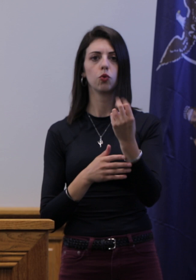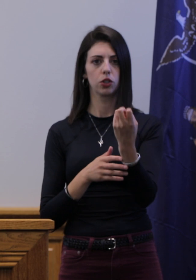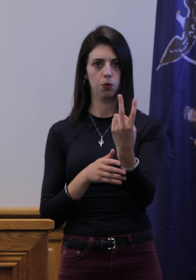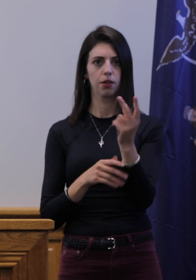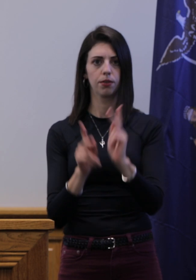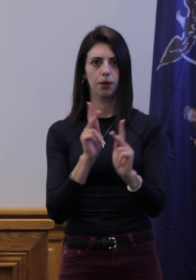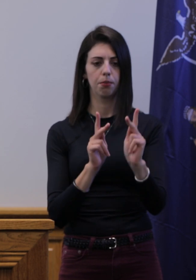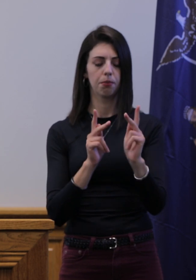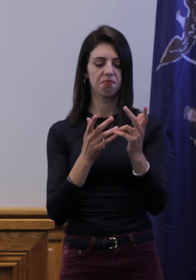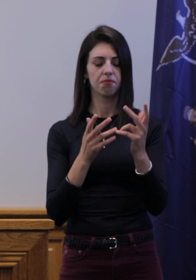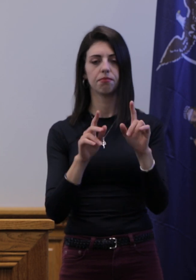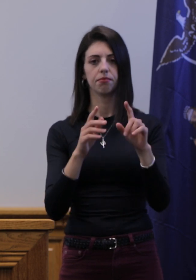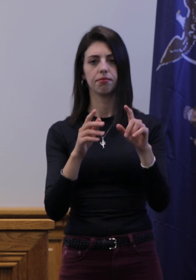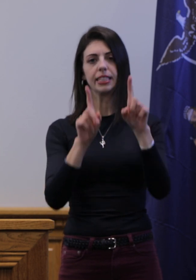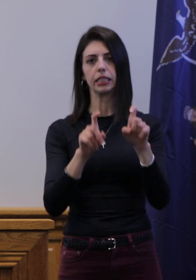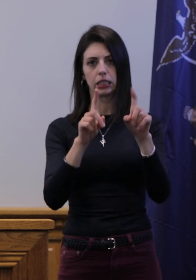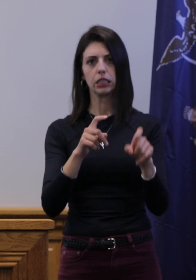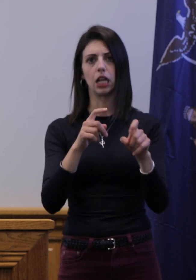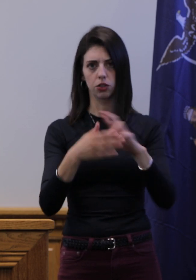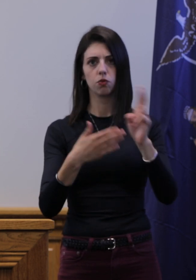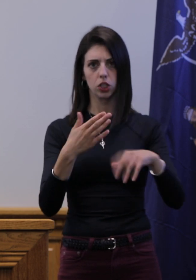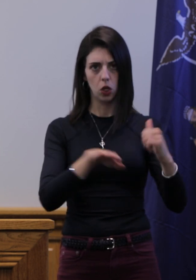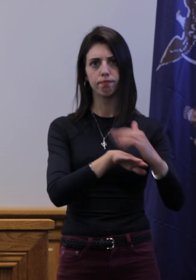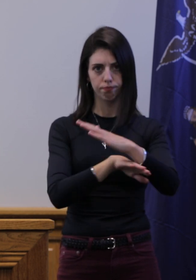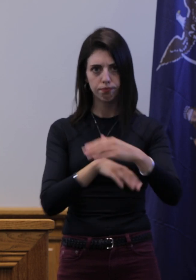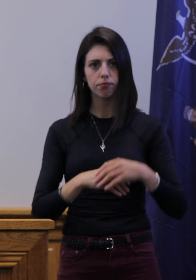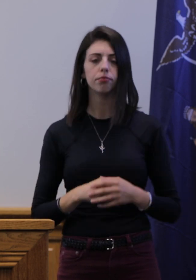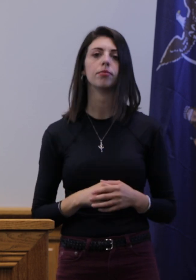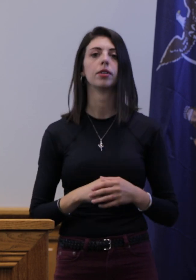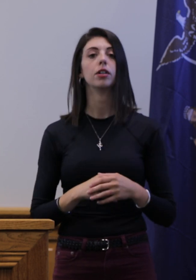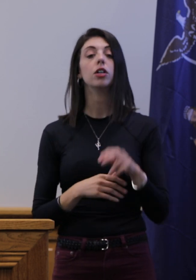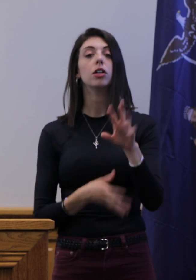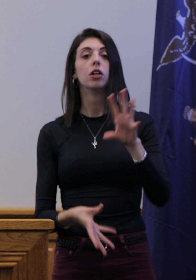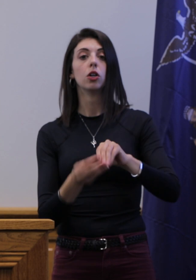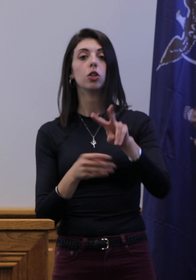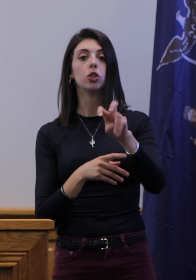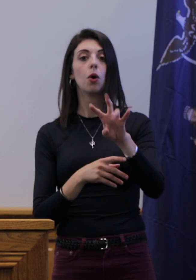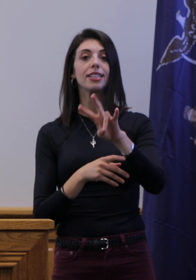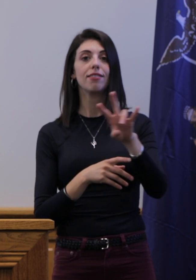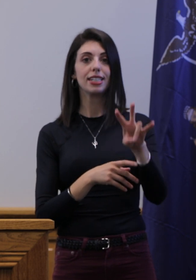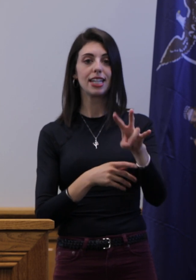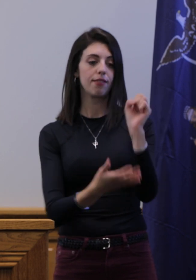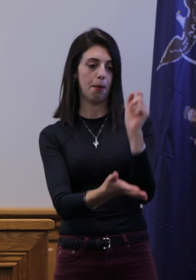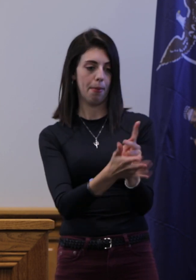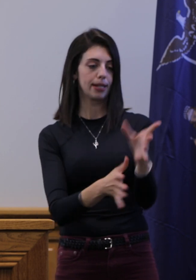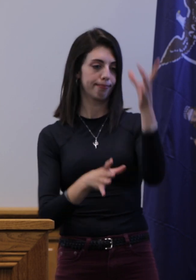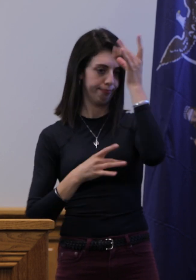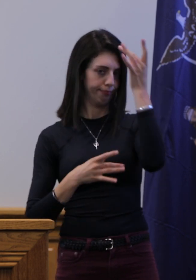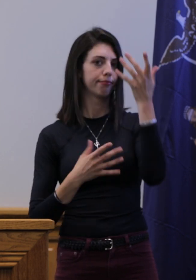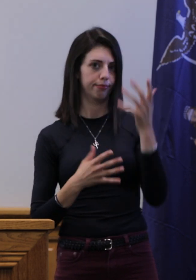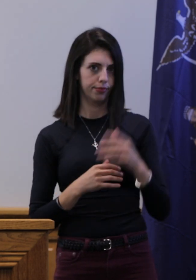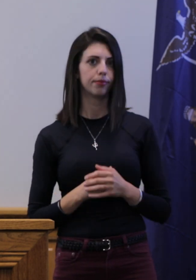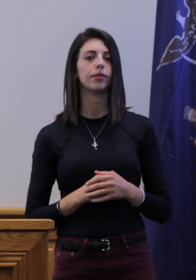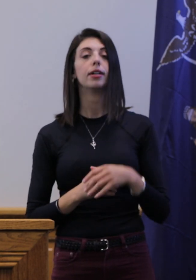32,312 COVID tests performed on county residents. We have 277 positive test results. We